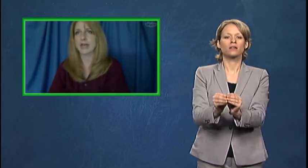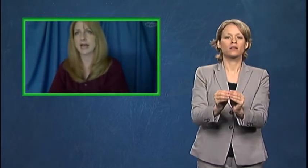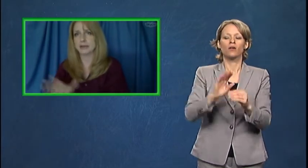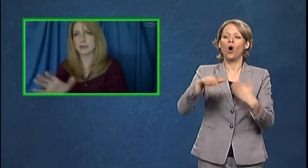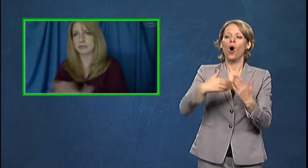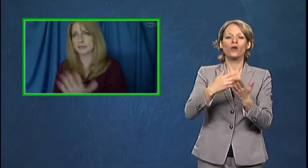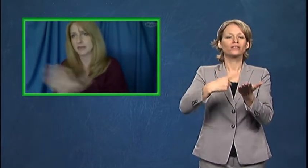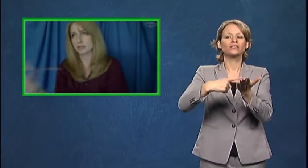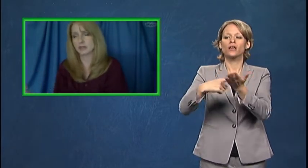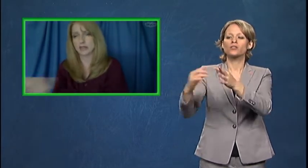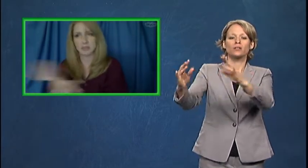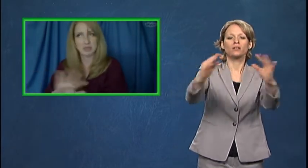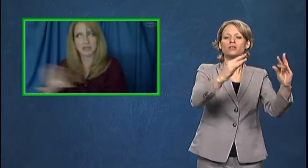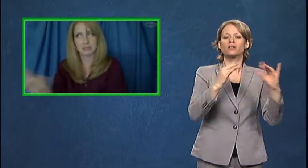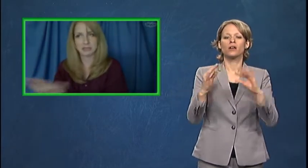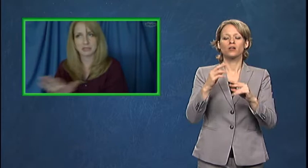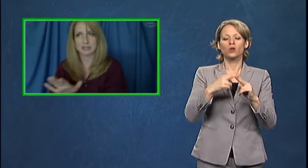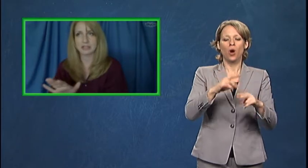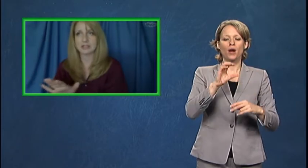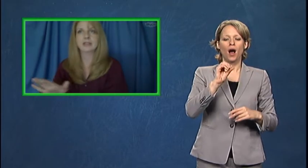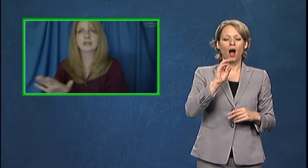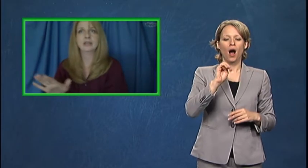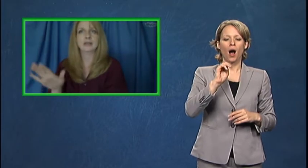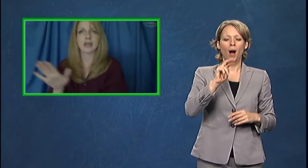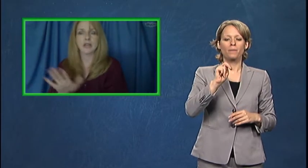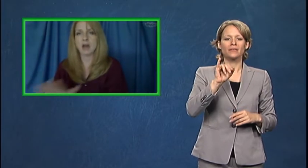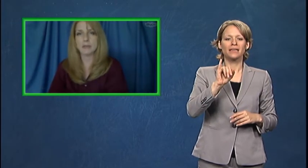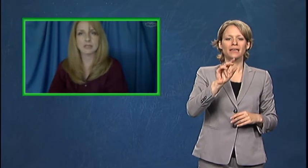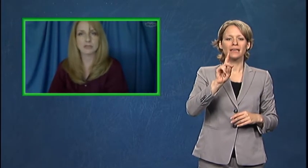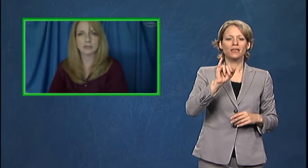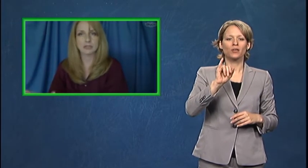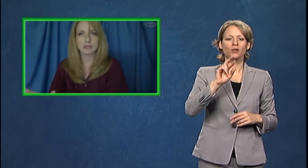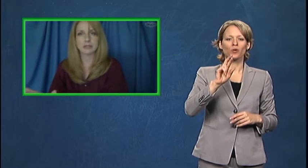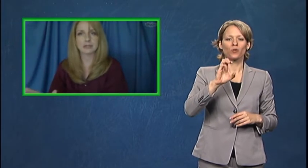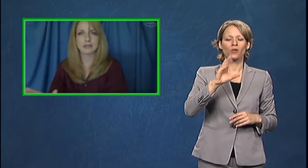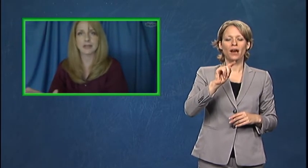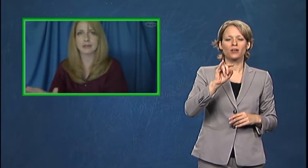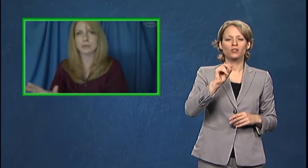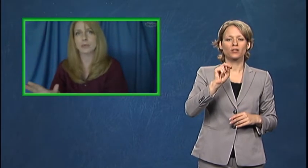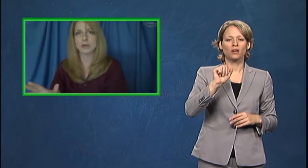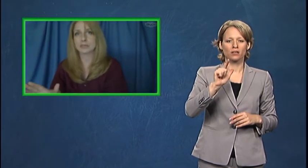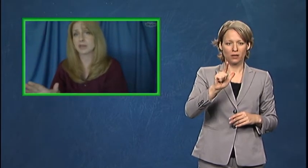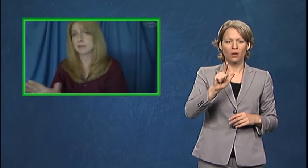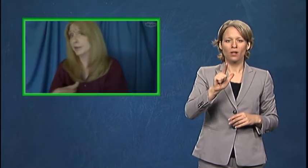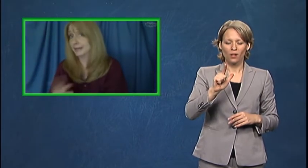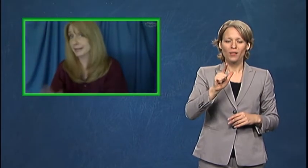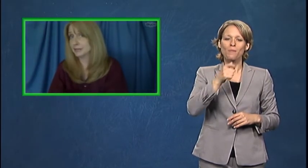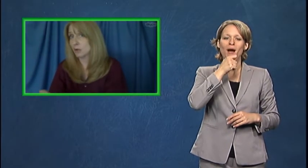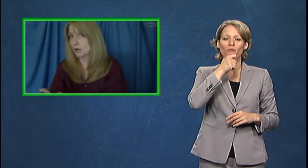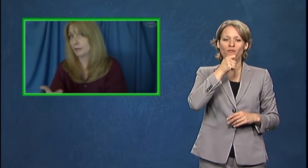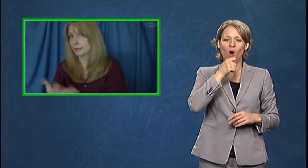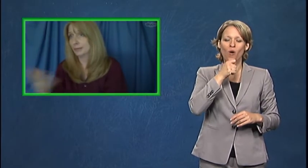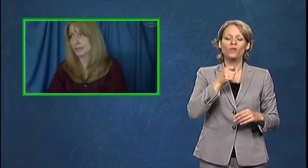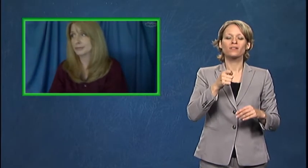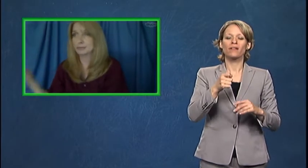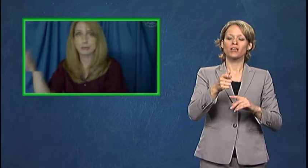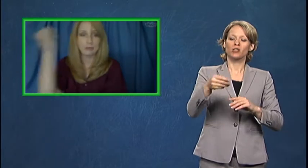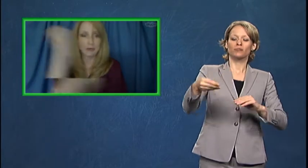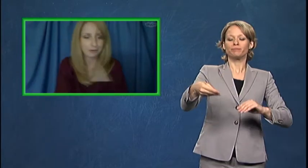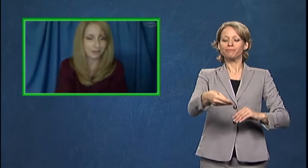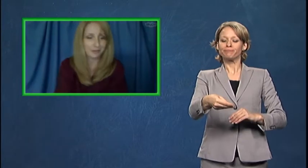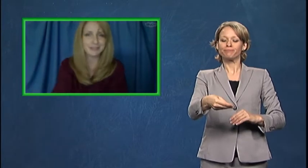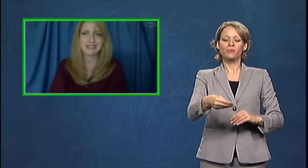where we had an omnidirectional. I could pick up discussion and comments from the students, and then when it was time to break into small group, he just